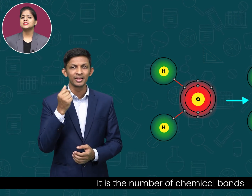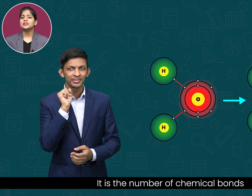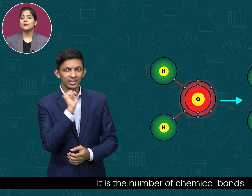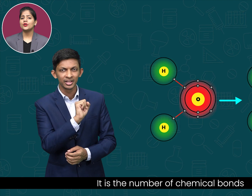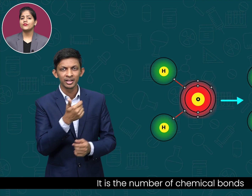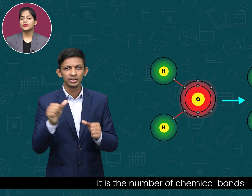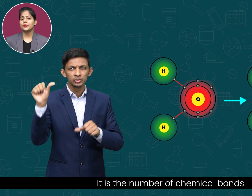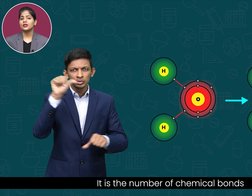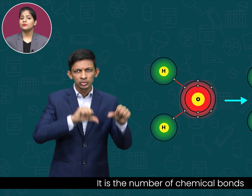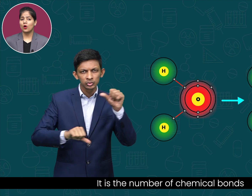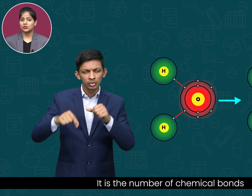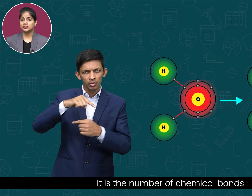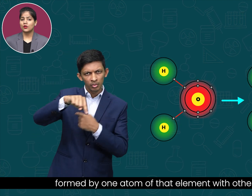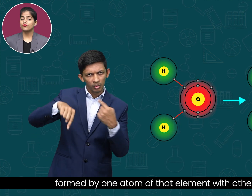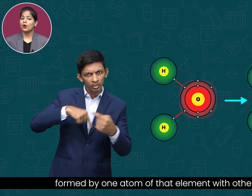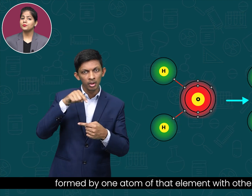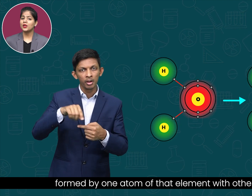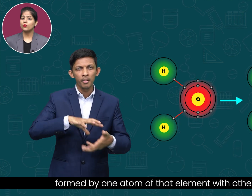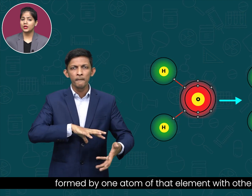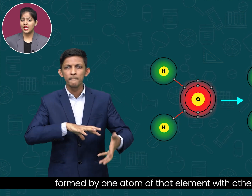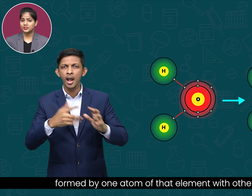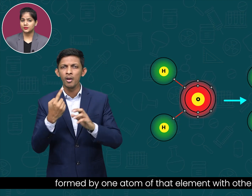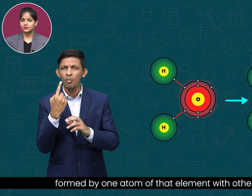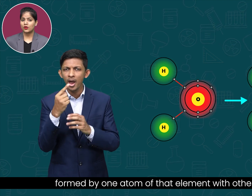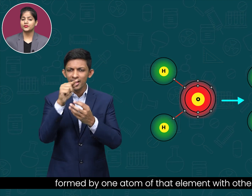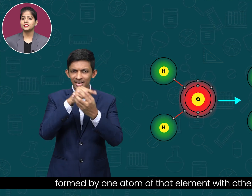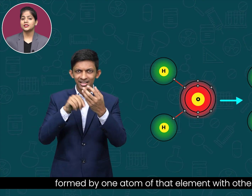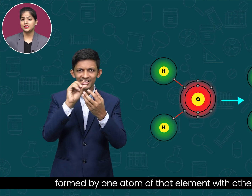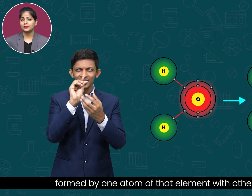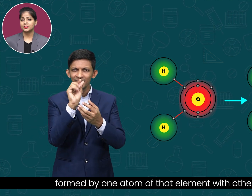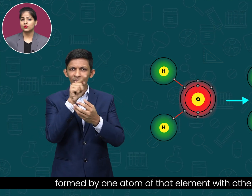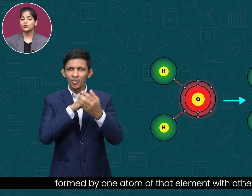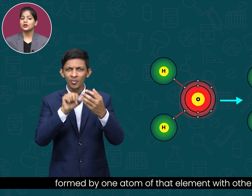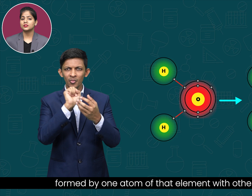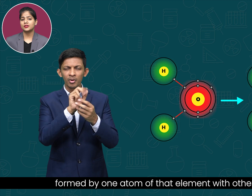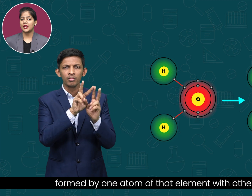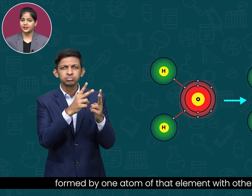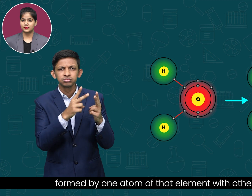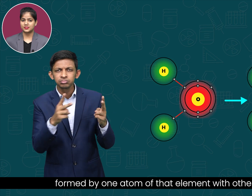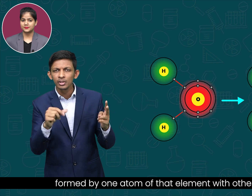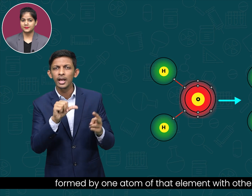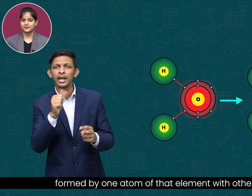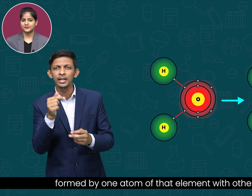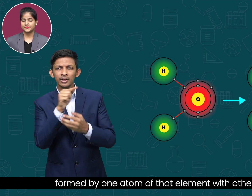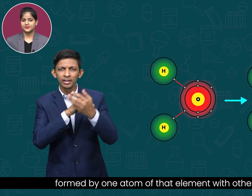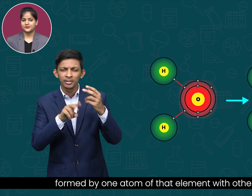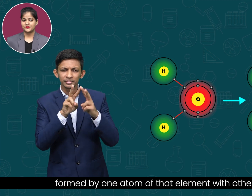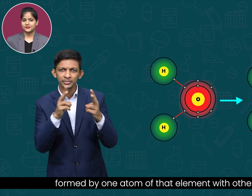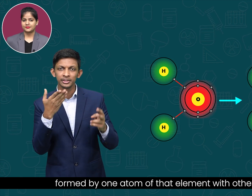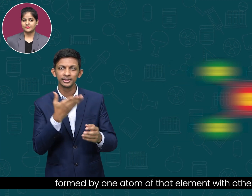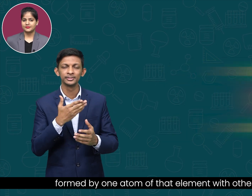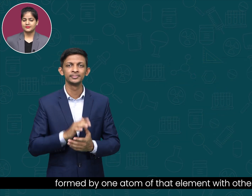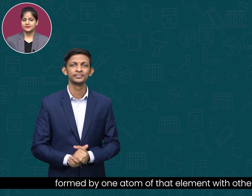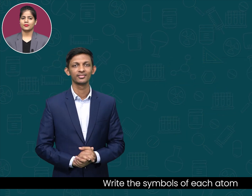It is the number of chemical bonds formed by one atom of that element with other atoms.